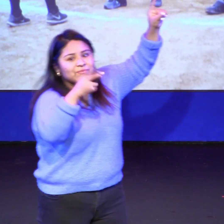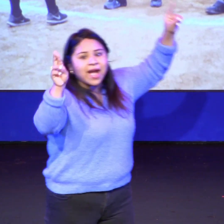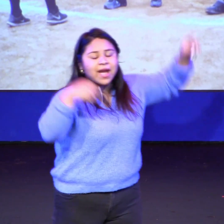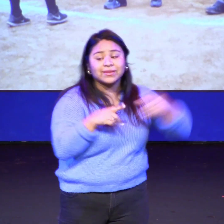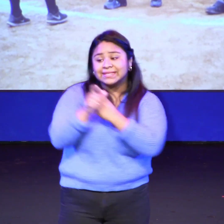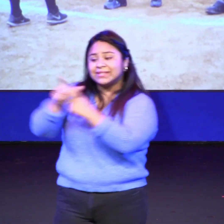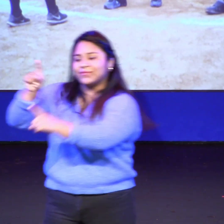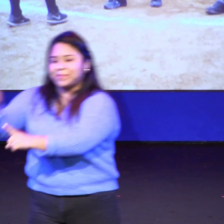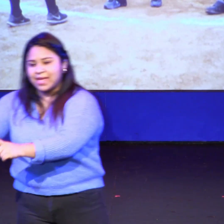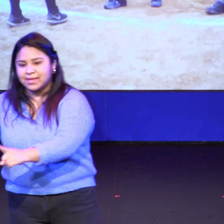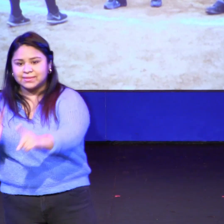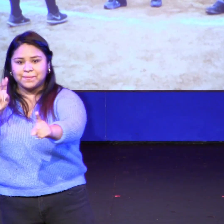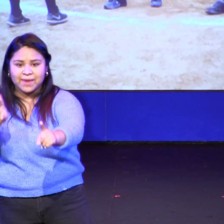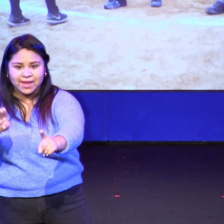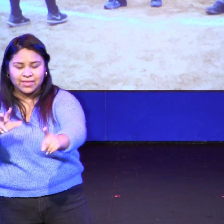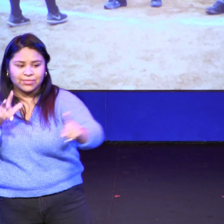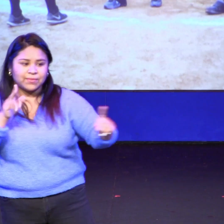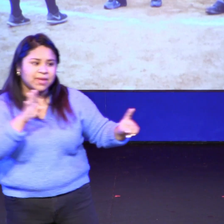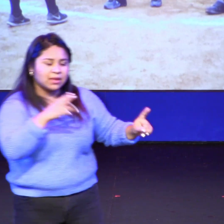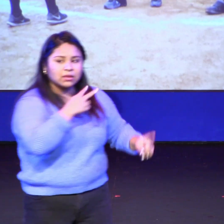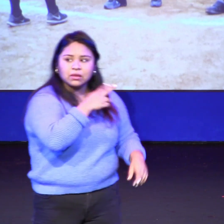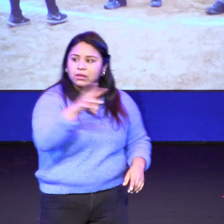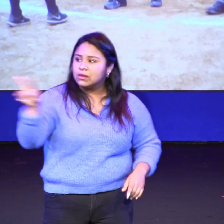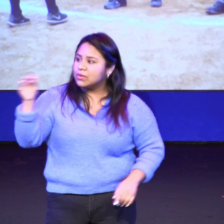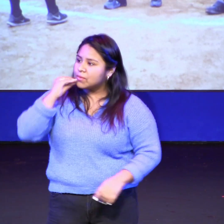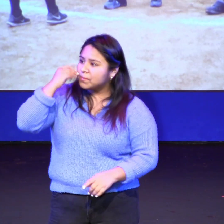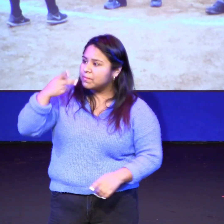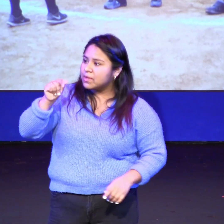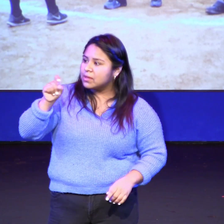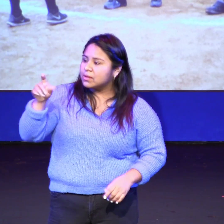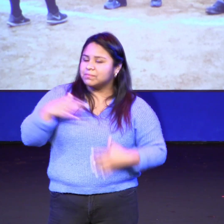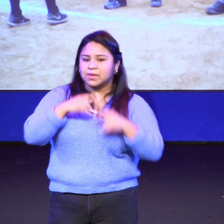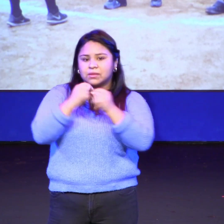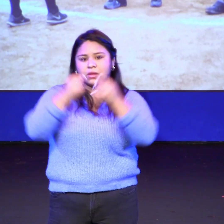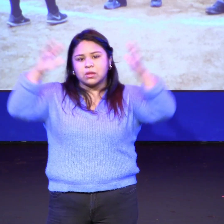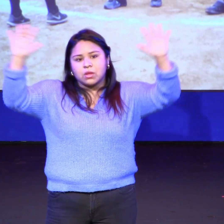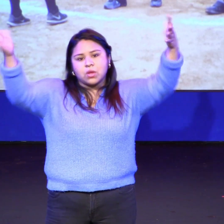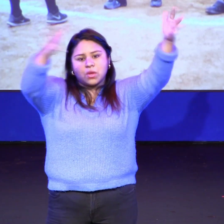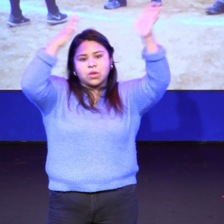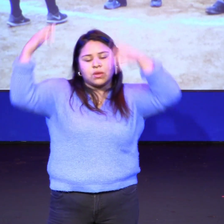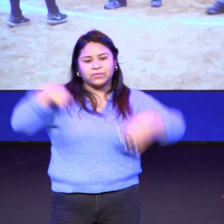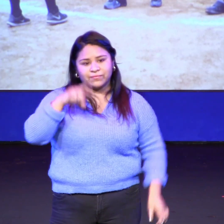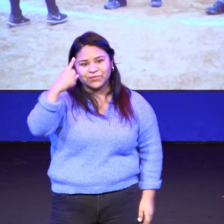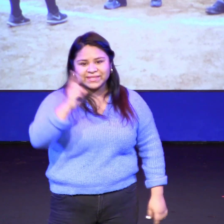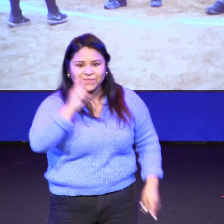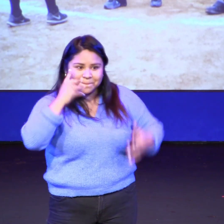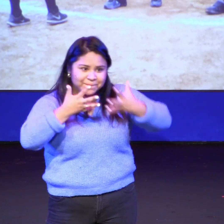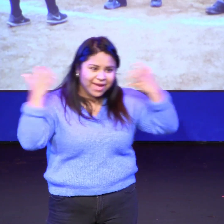bat, hit right at the park, ran to first base, second base, third base, looked at home, and I saw my team cheering me on, and